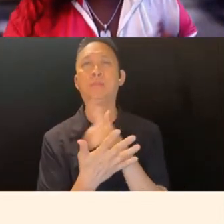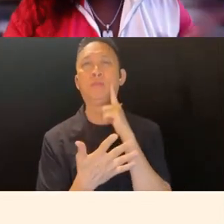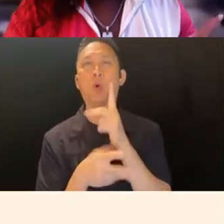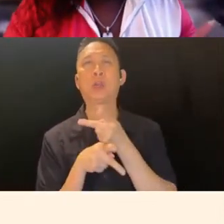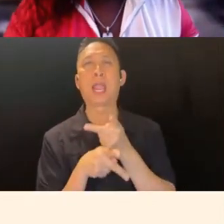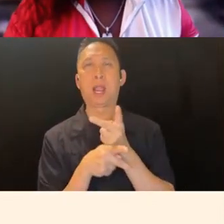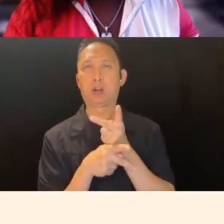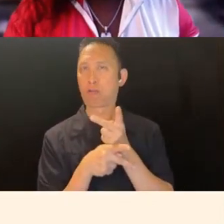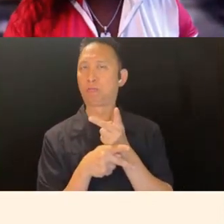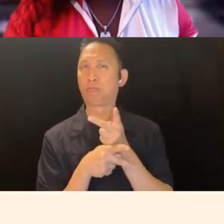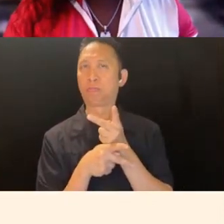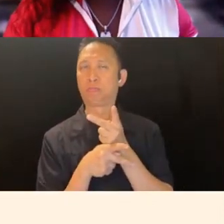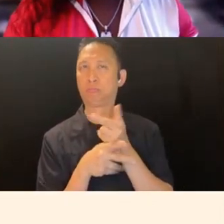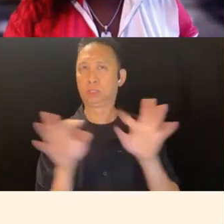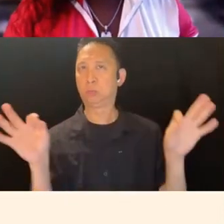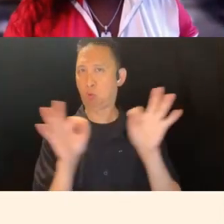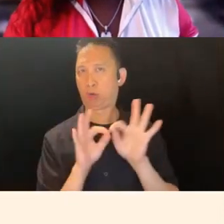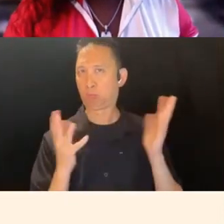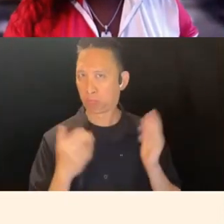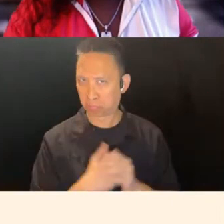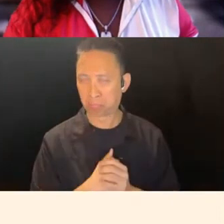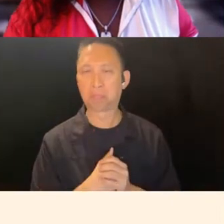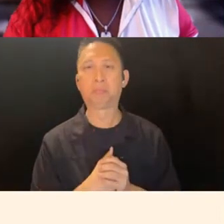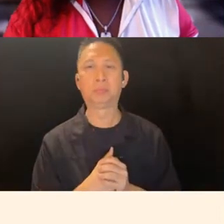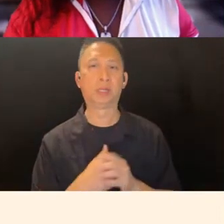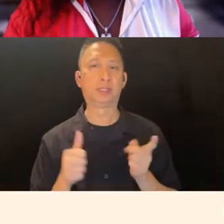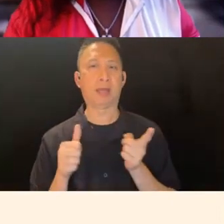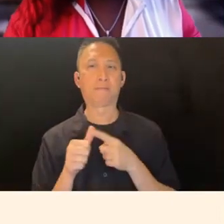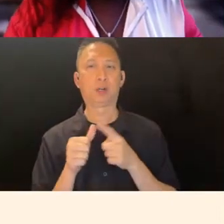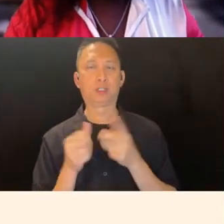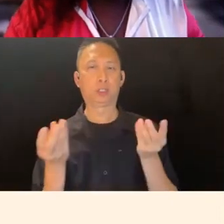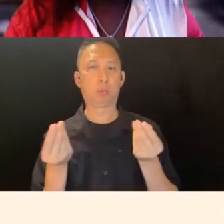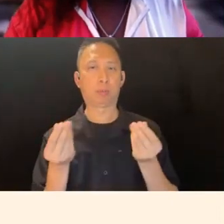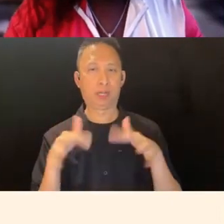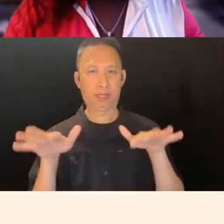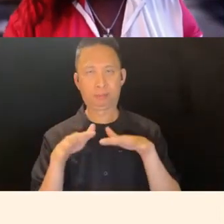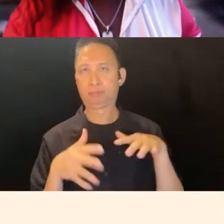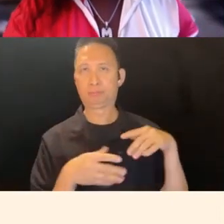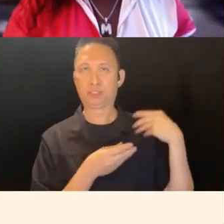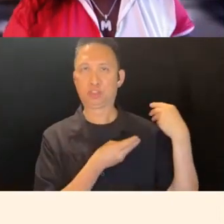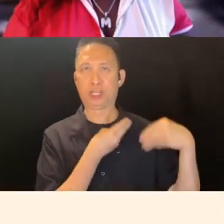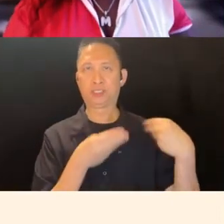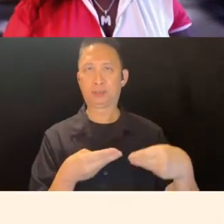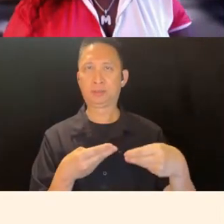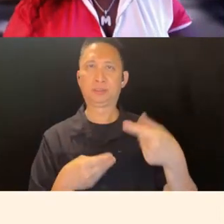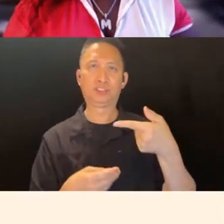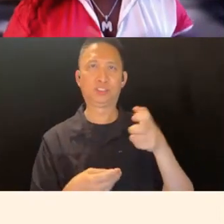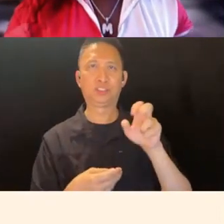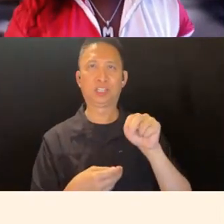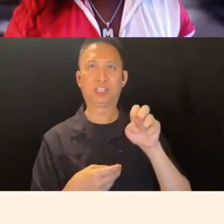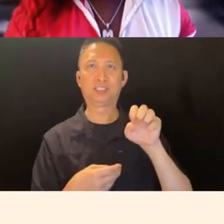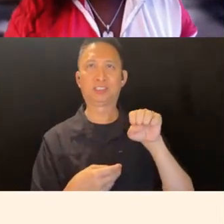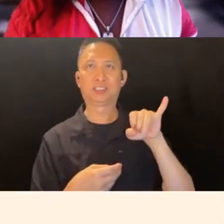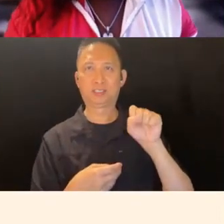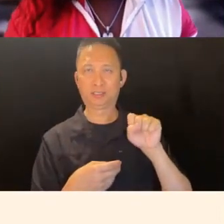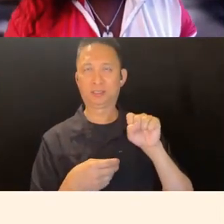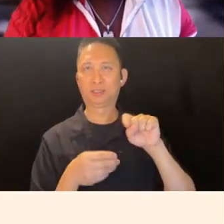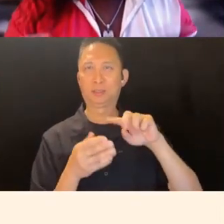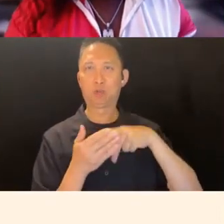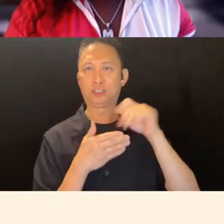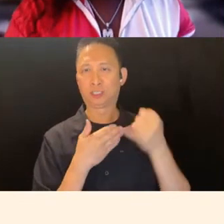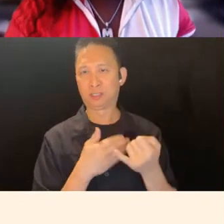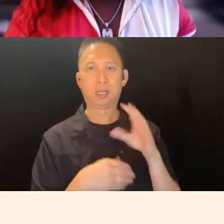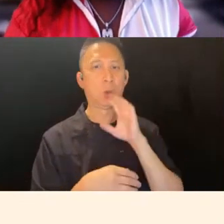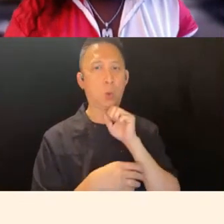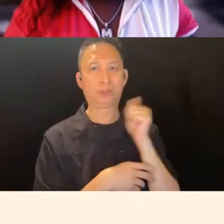So the first property, which is our Genesis project, is 18 to 24